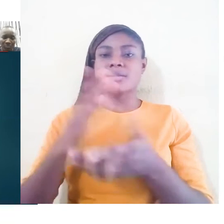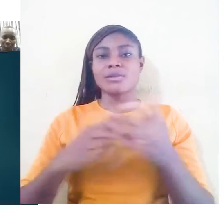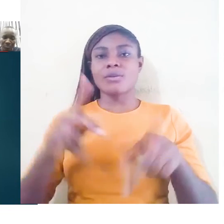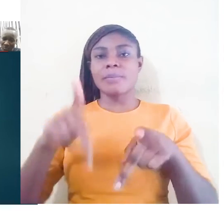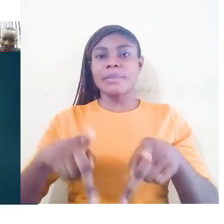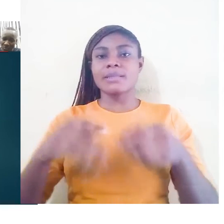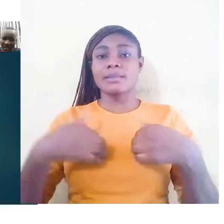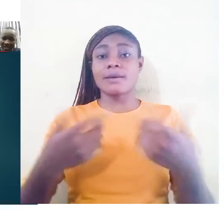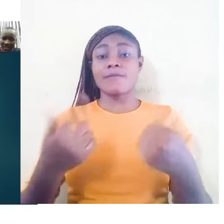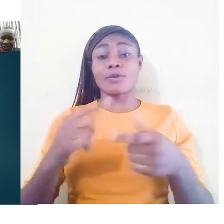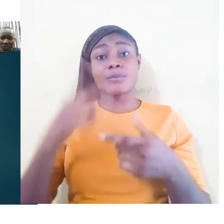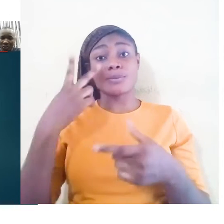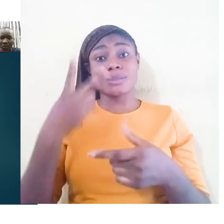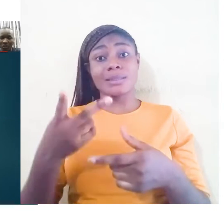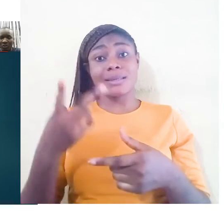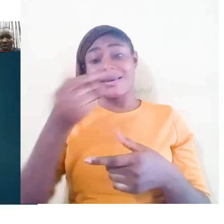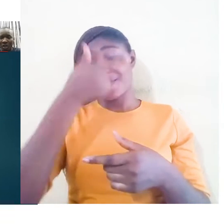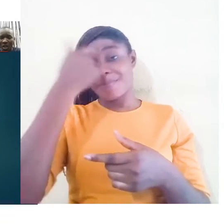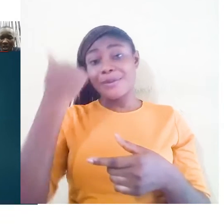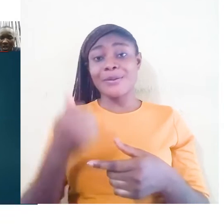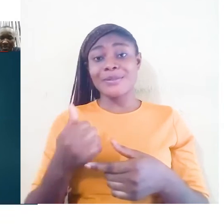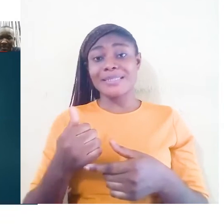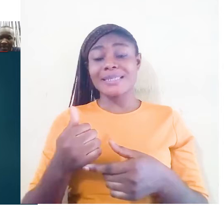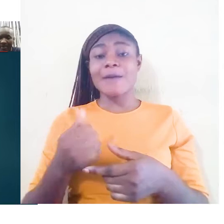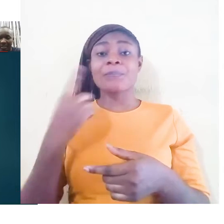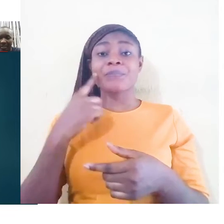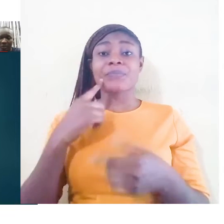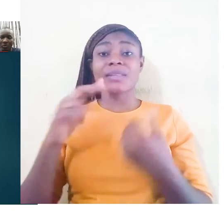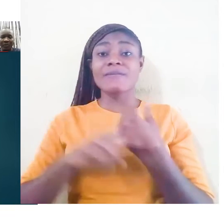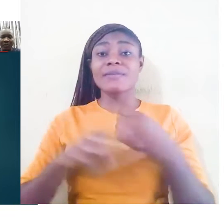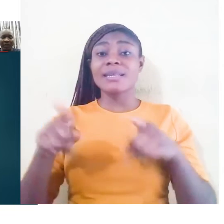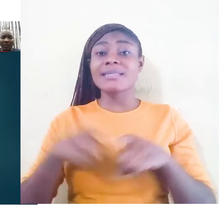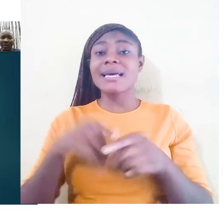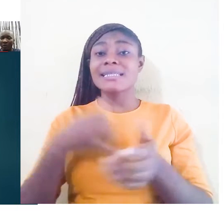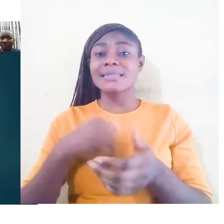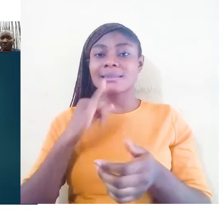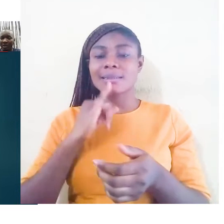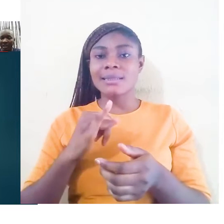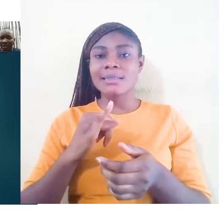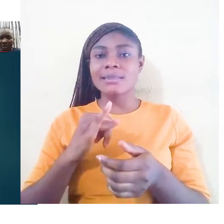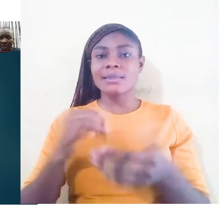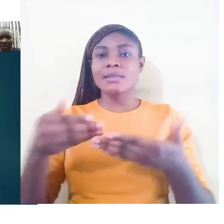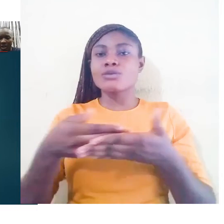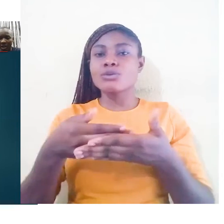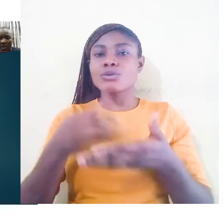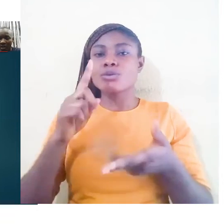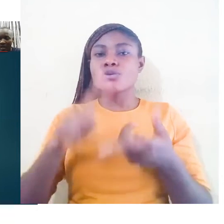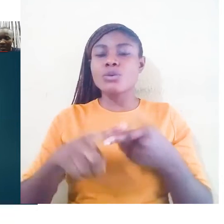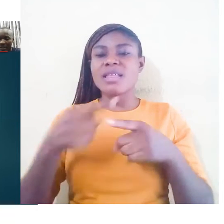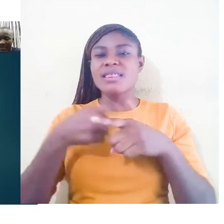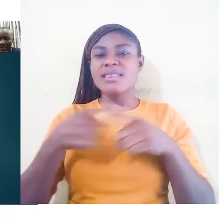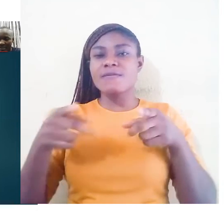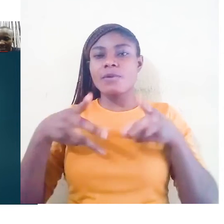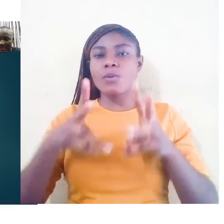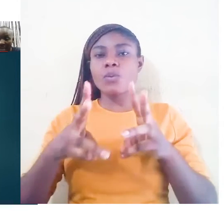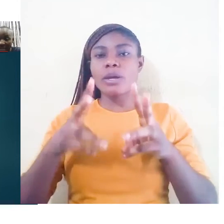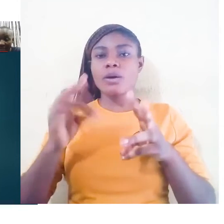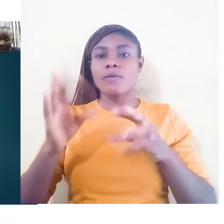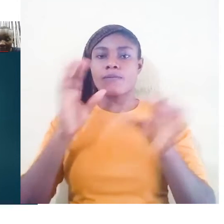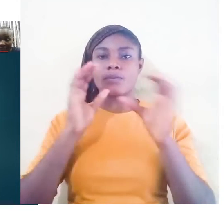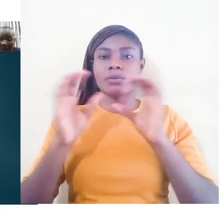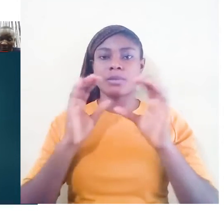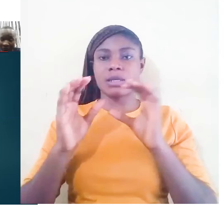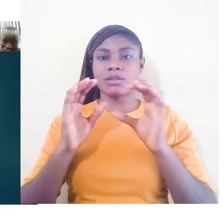deafness, as it is, introduce a person to different way of communication. Okay, that's the